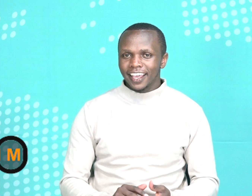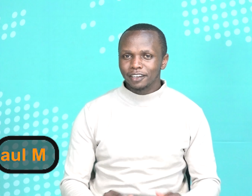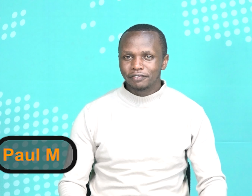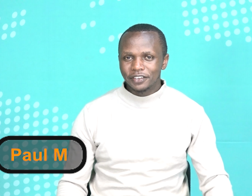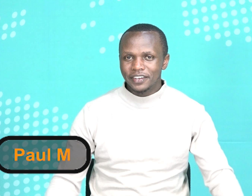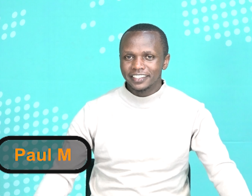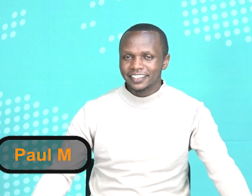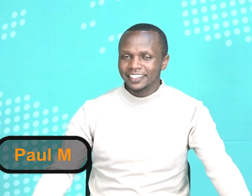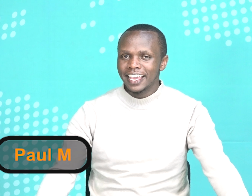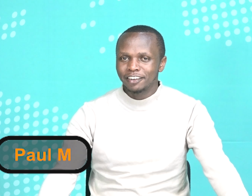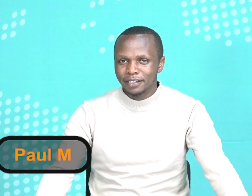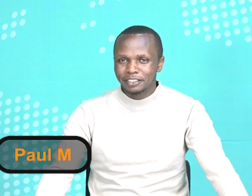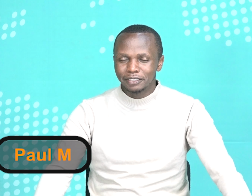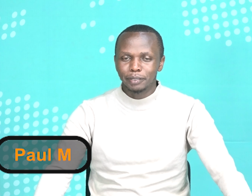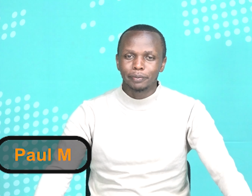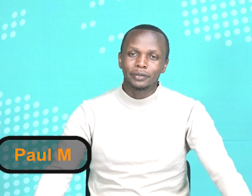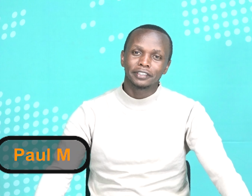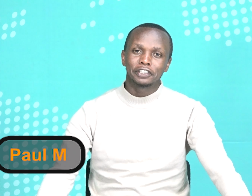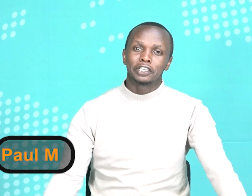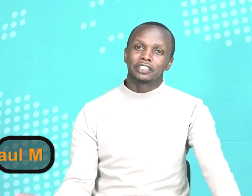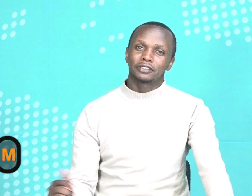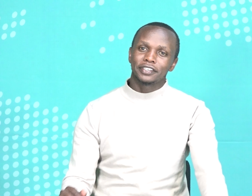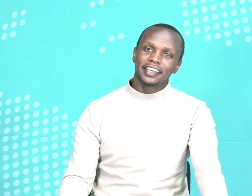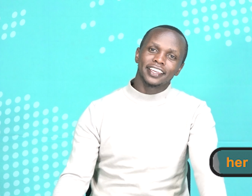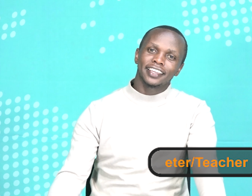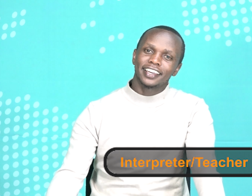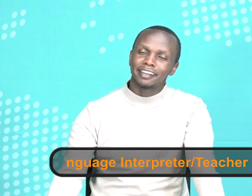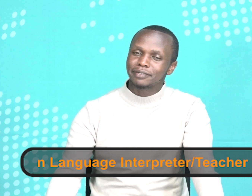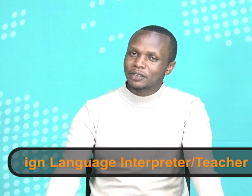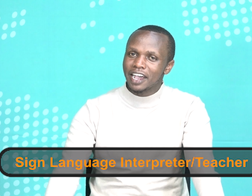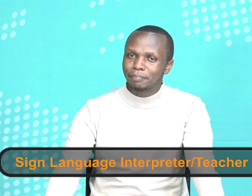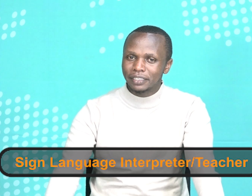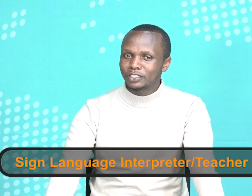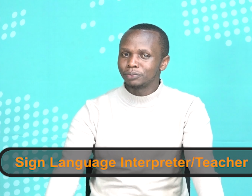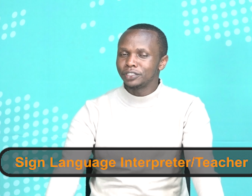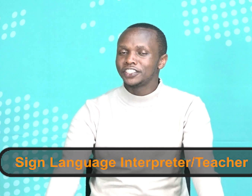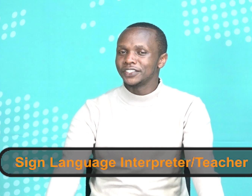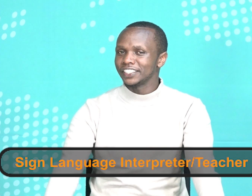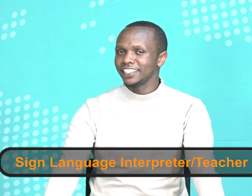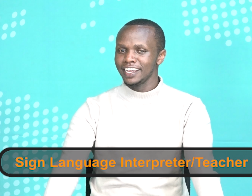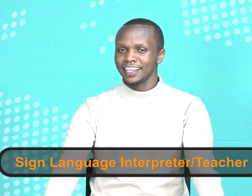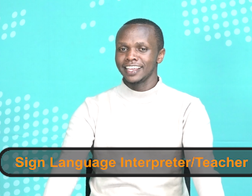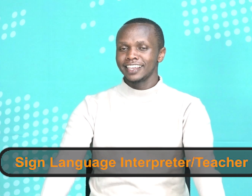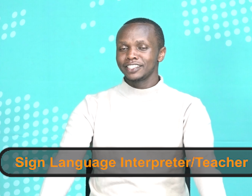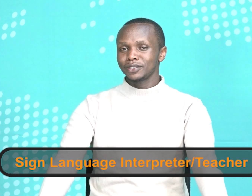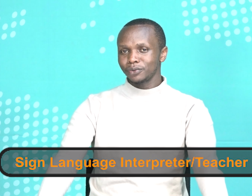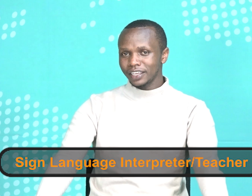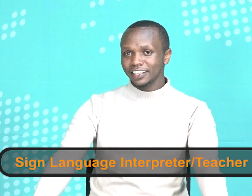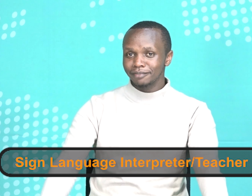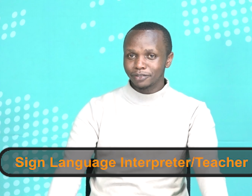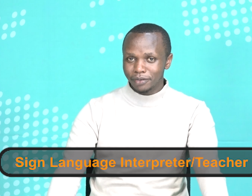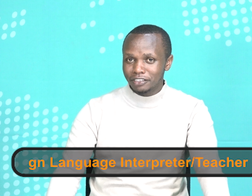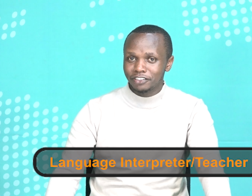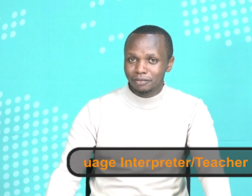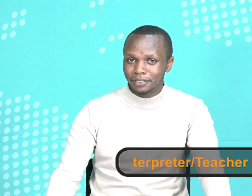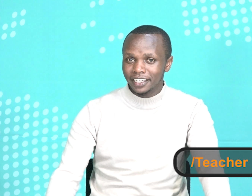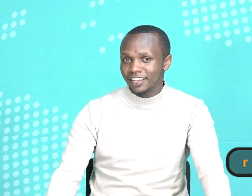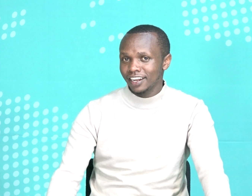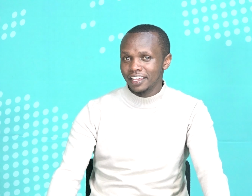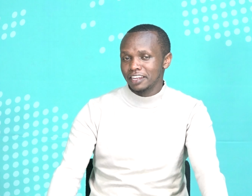Hello viewers, hello my good people. Today I'm so happy to meet you here. So welcome to my YouTube channel, and